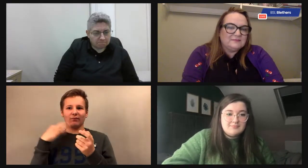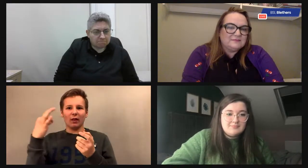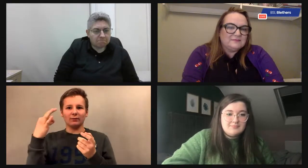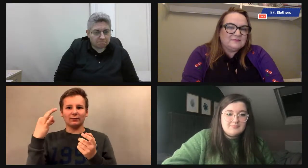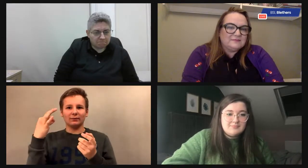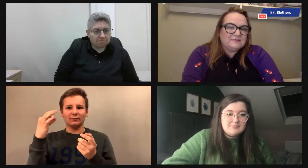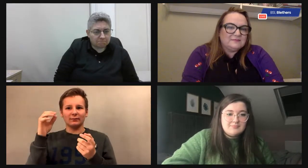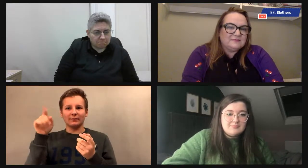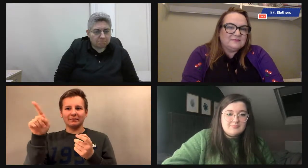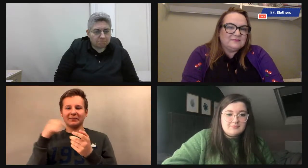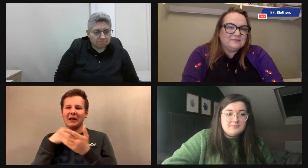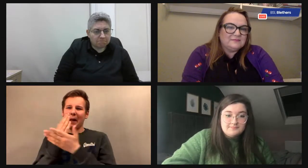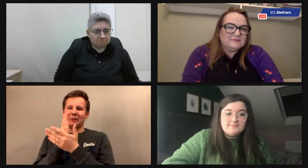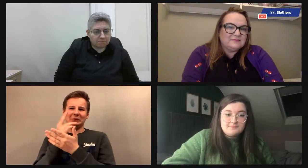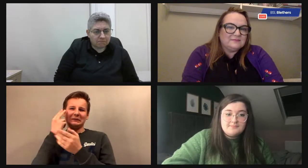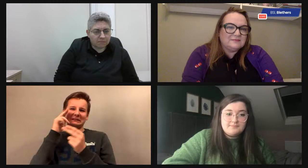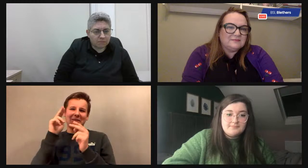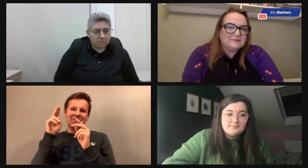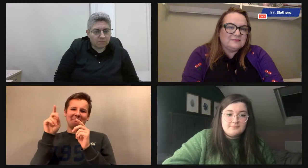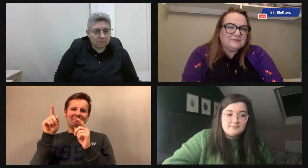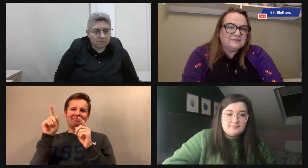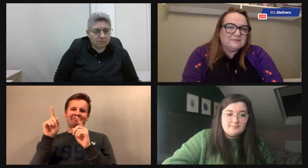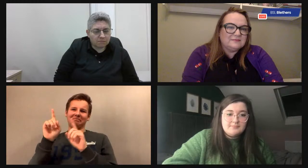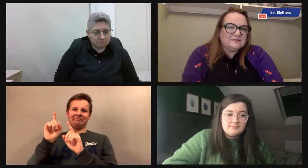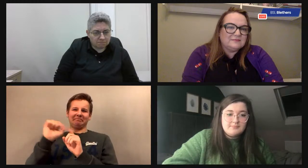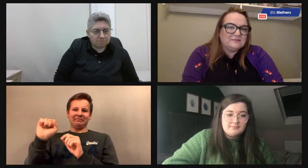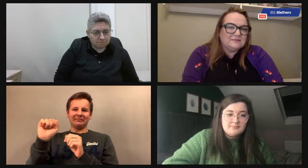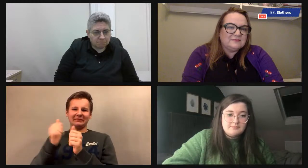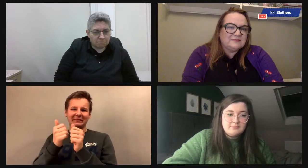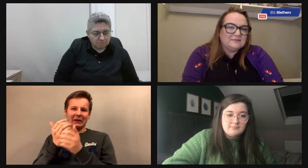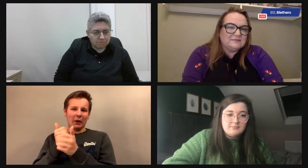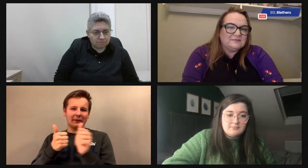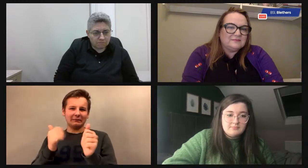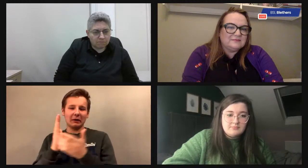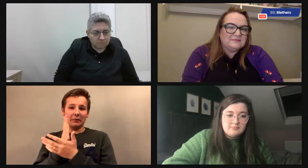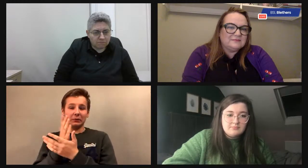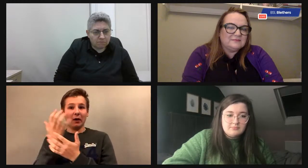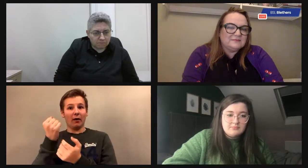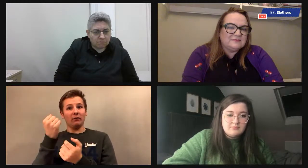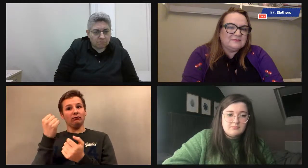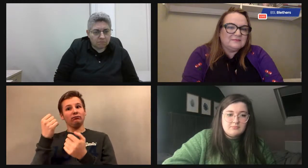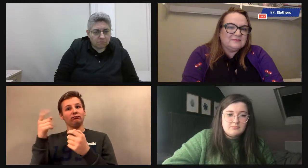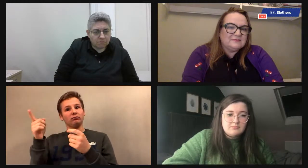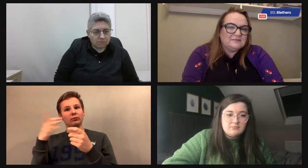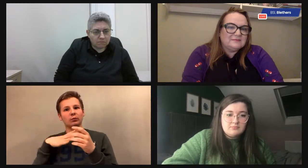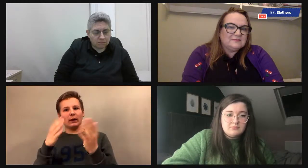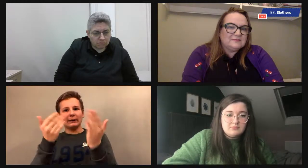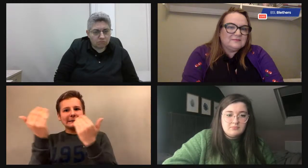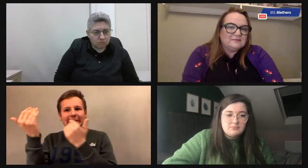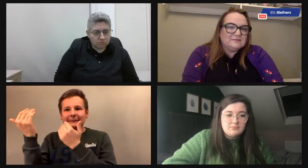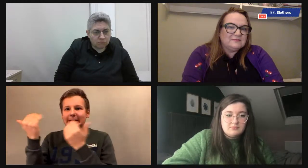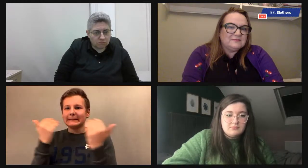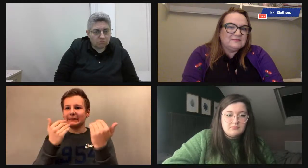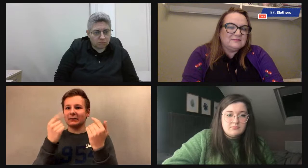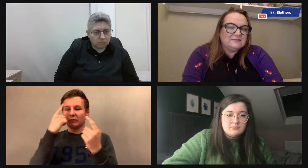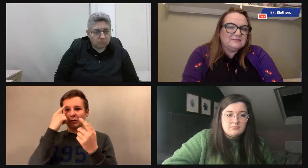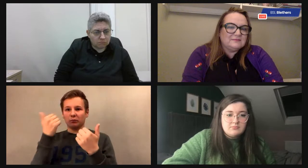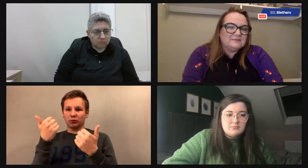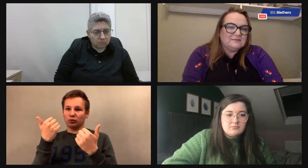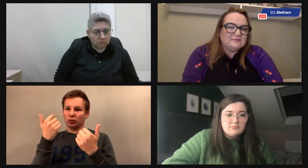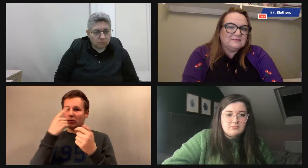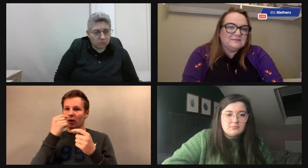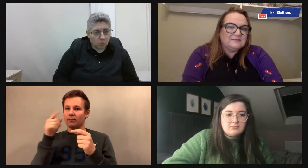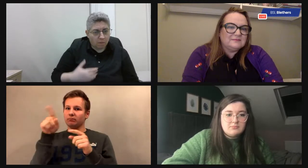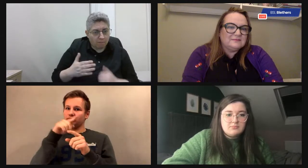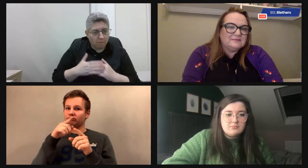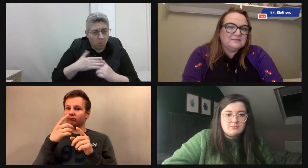I think it would be a fantastic idea to encourage deaf young people to be counsellors or volunteers. I'm not thinking